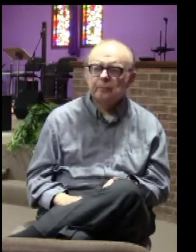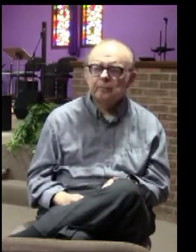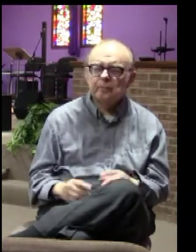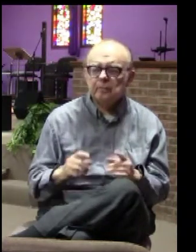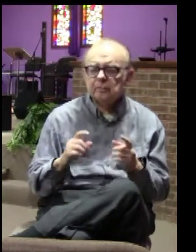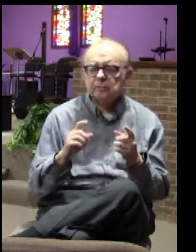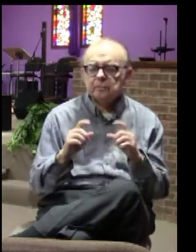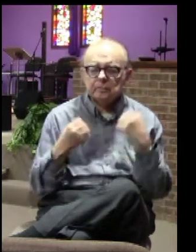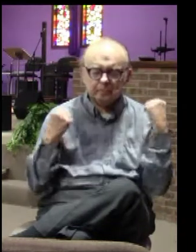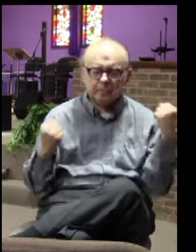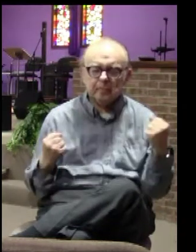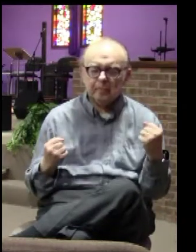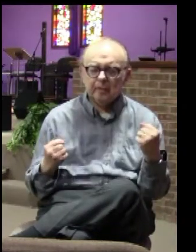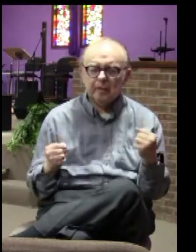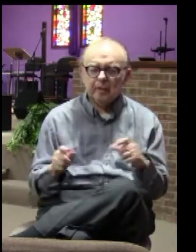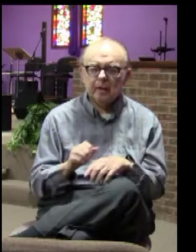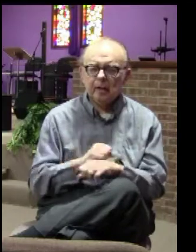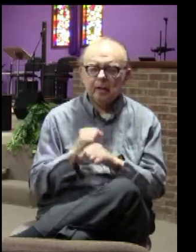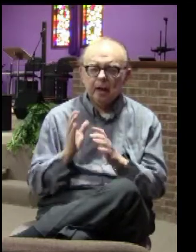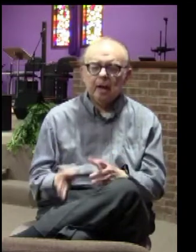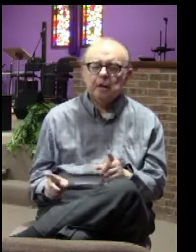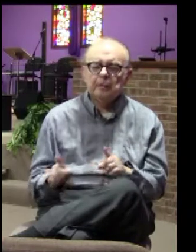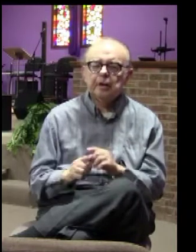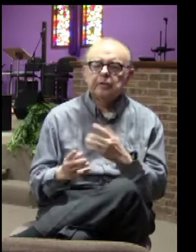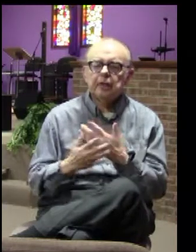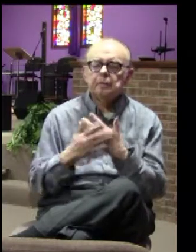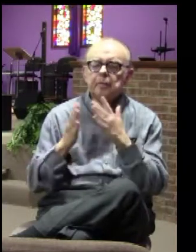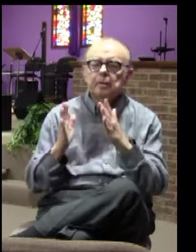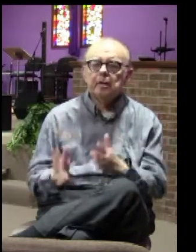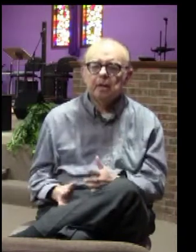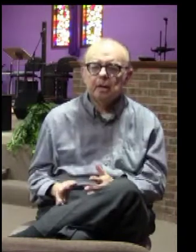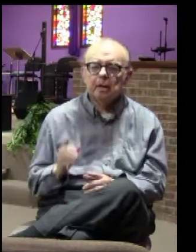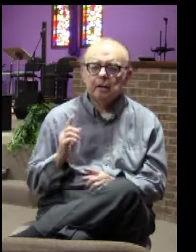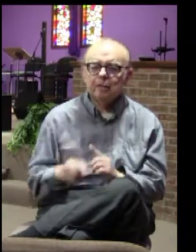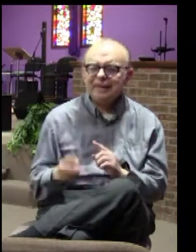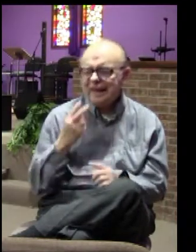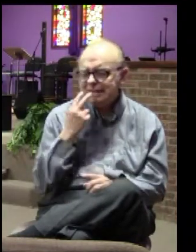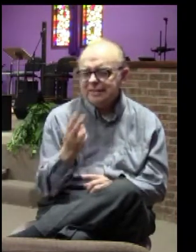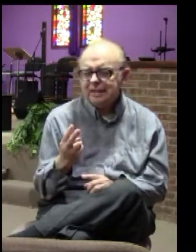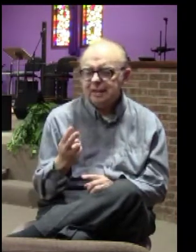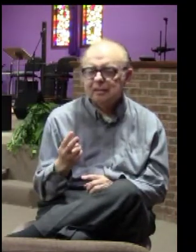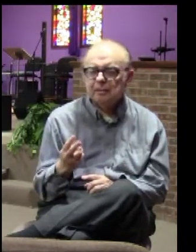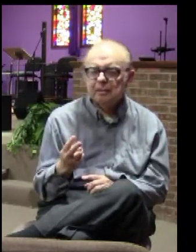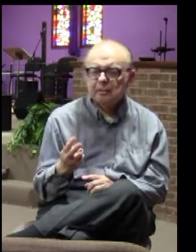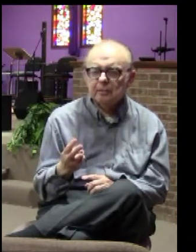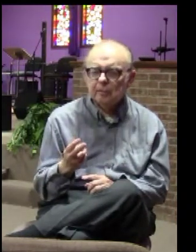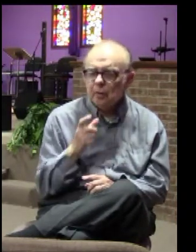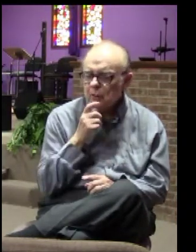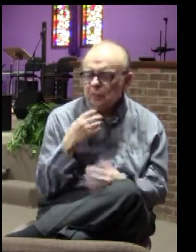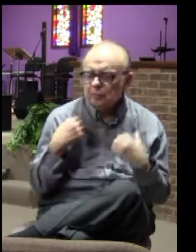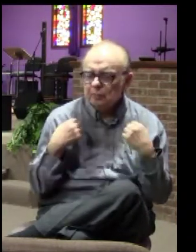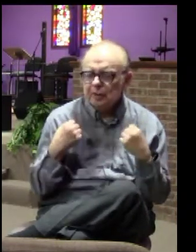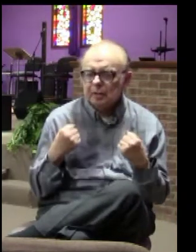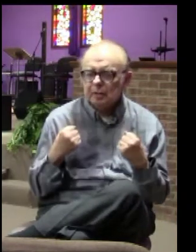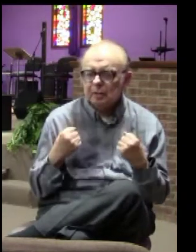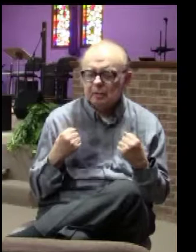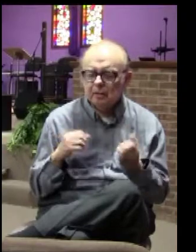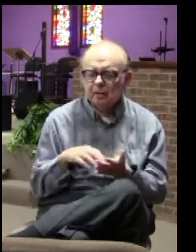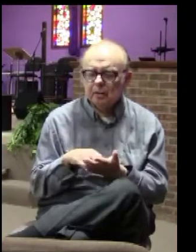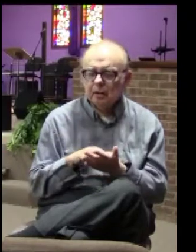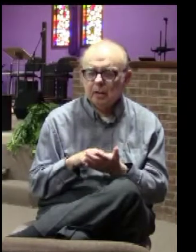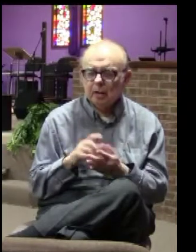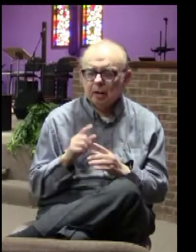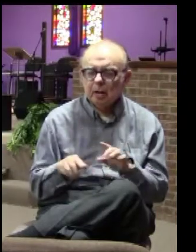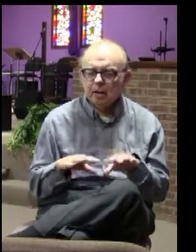Chained as a slave and as a prisoner who cannot see, who is weak